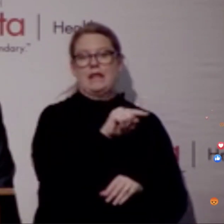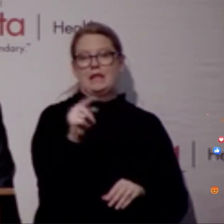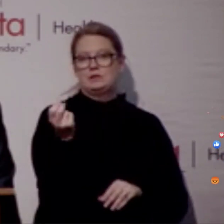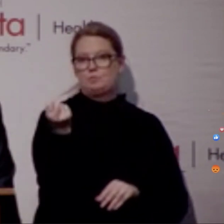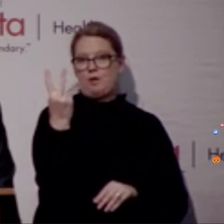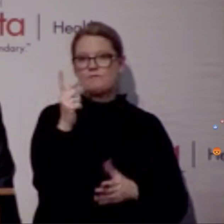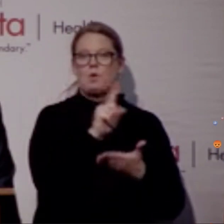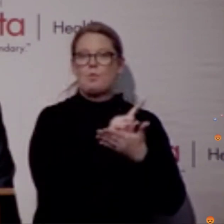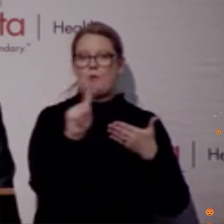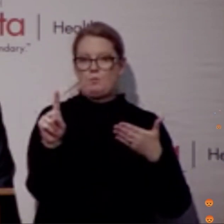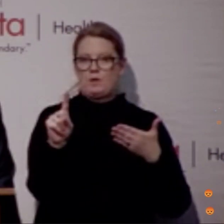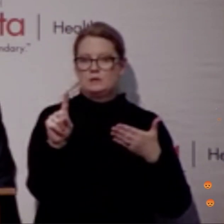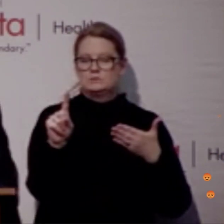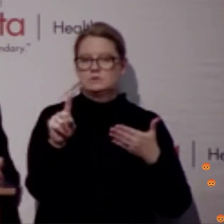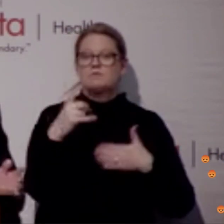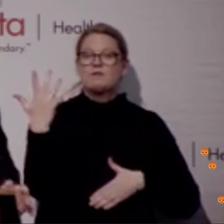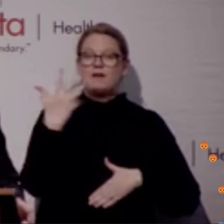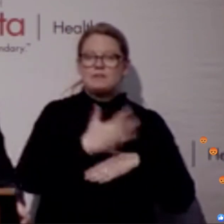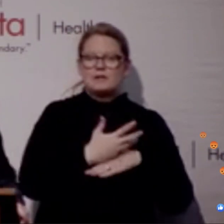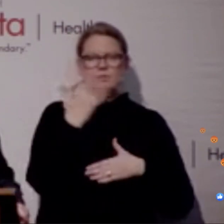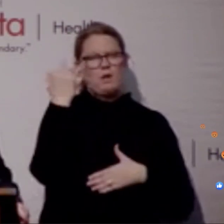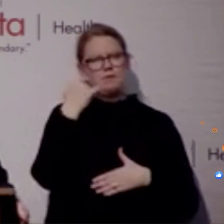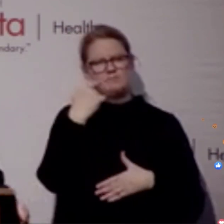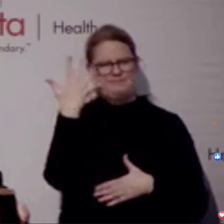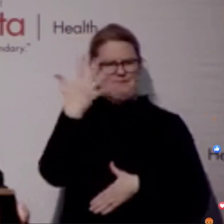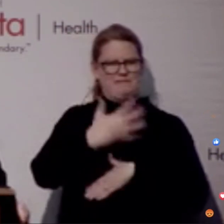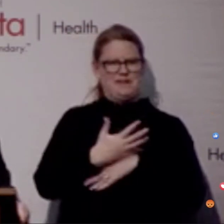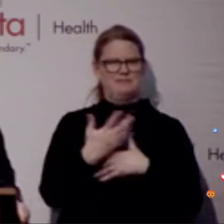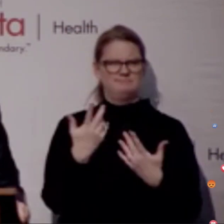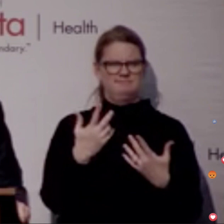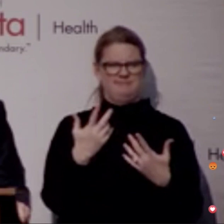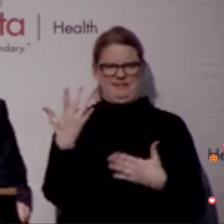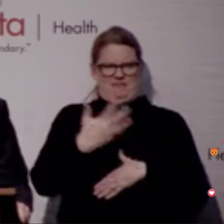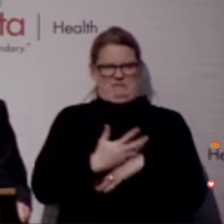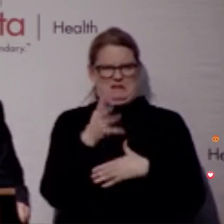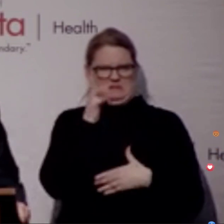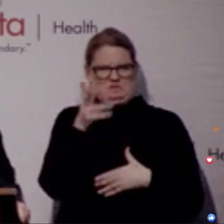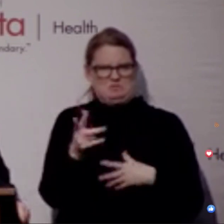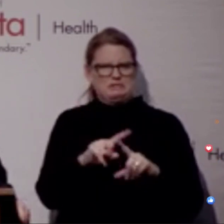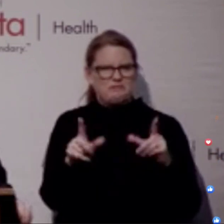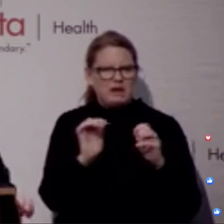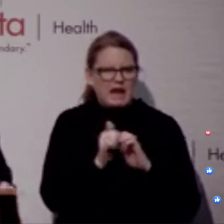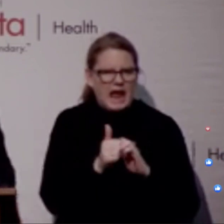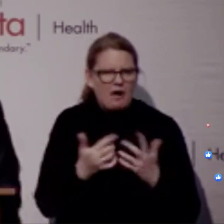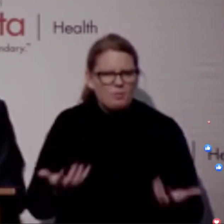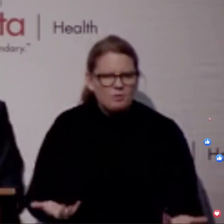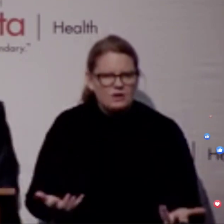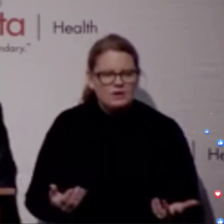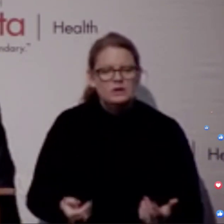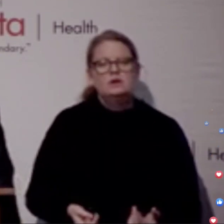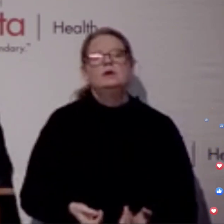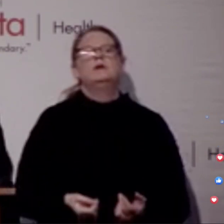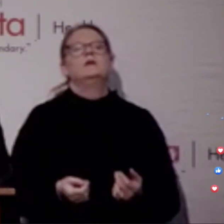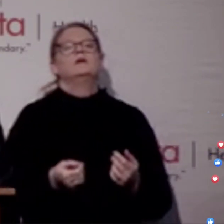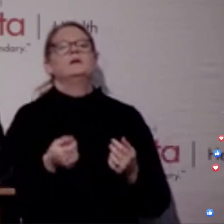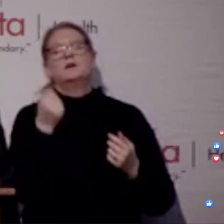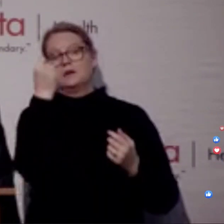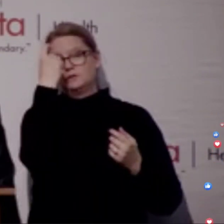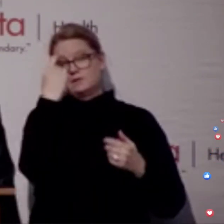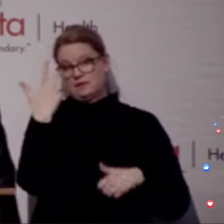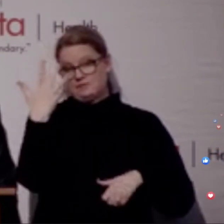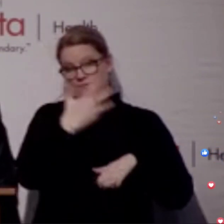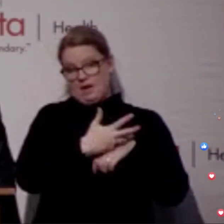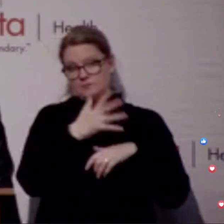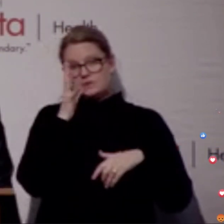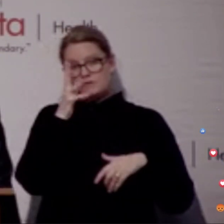1 week, that is in 5 days. And why would you say 5 days? What's going to be different in 5 days? Well, there's two things that we hope to have that